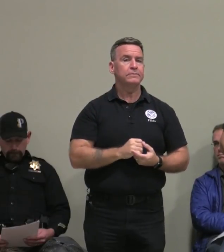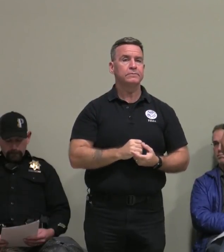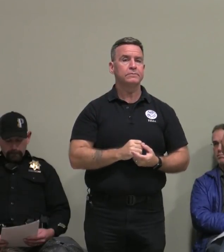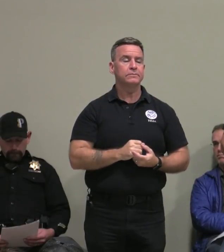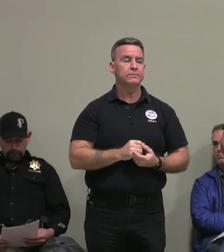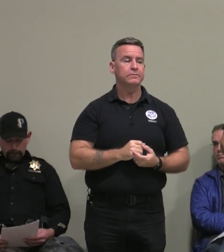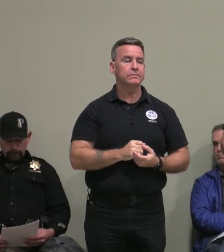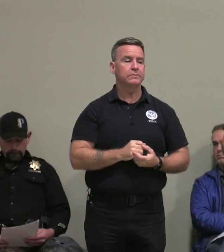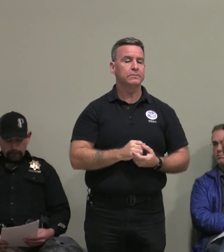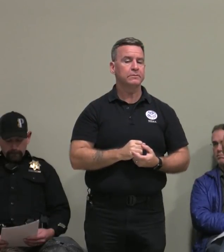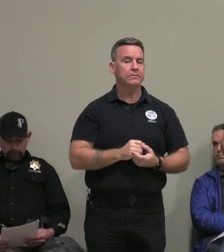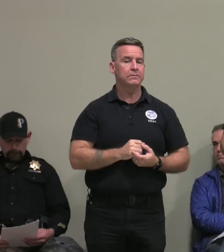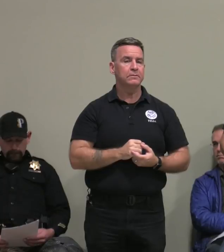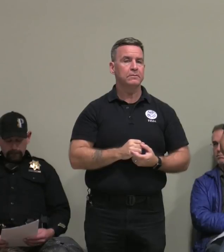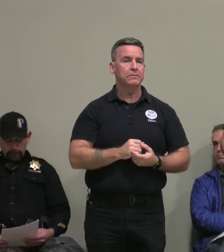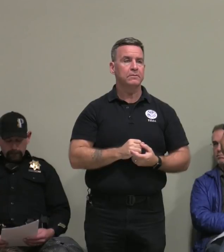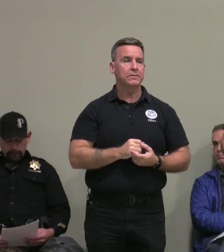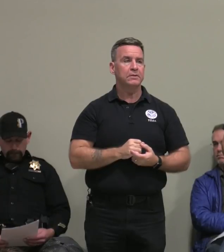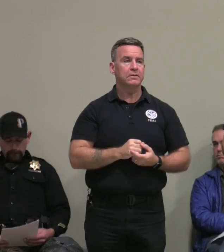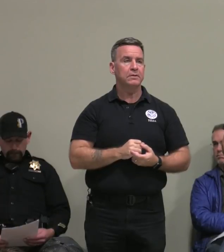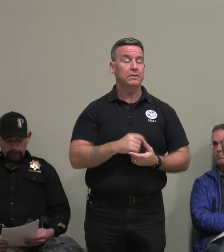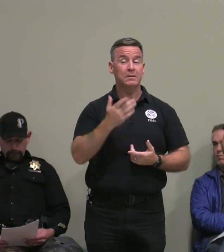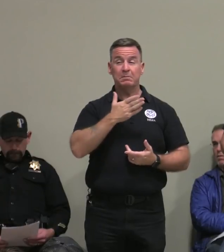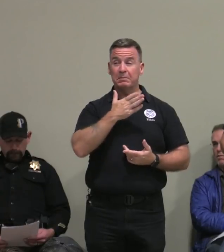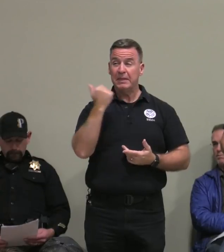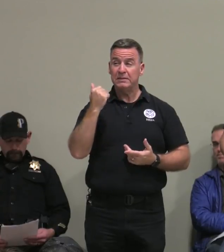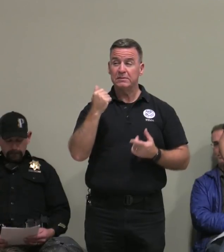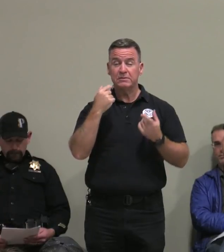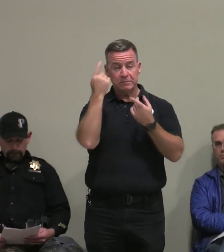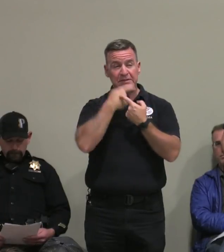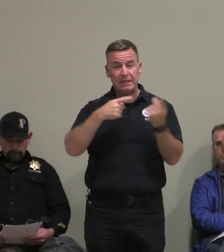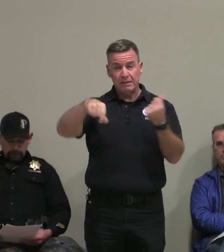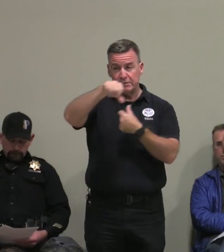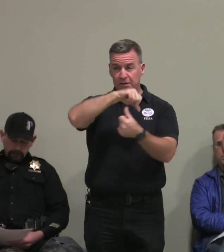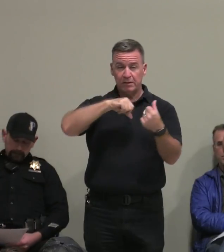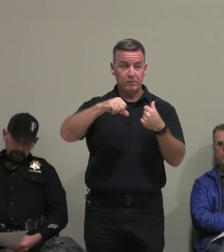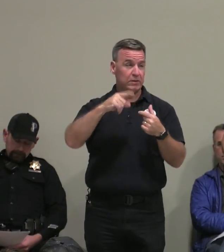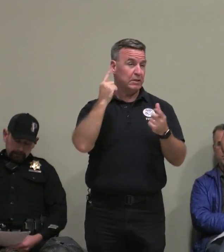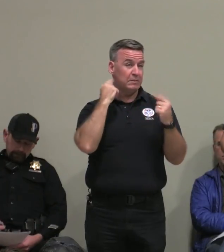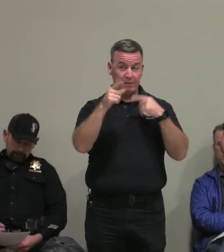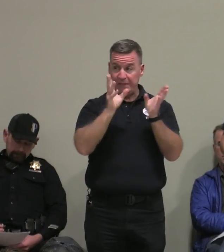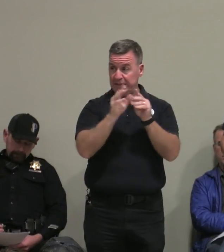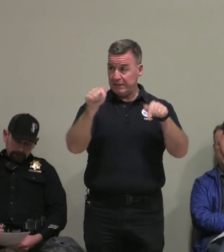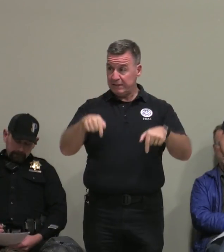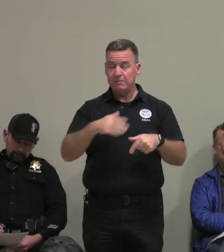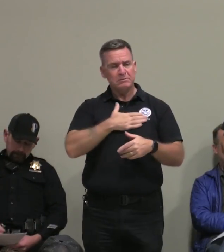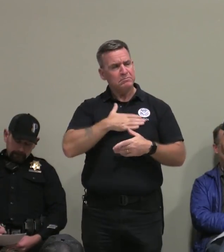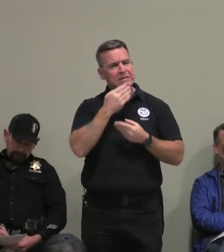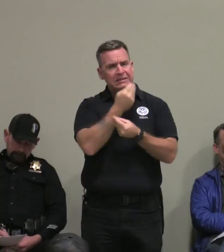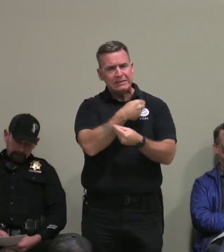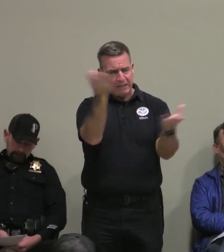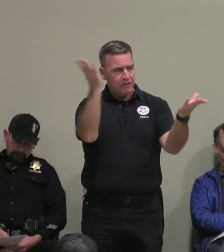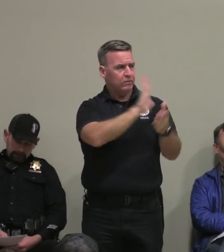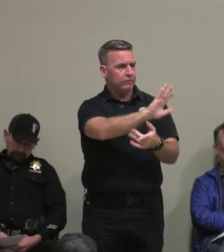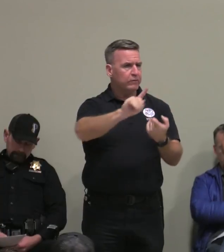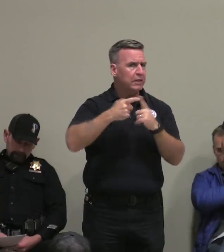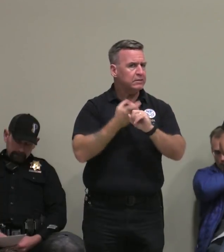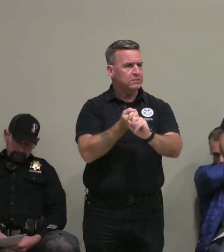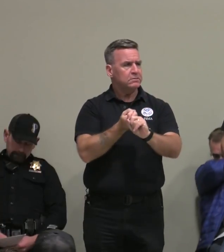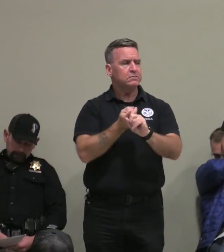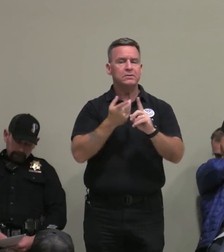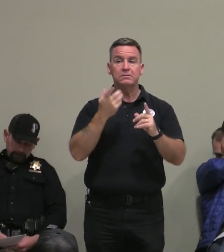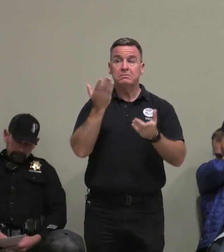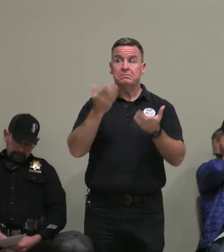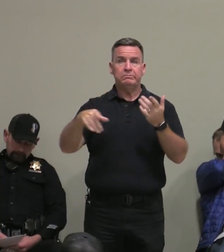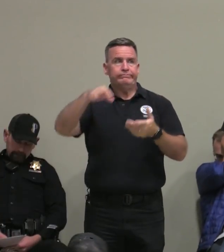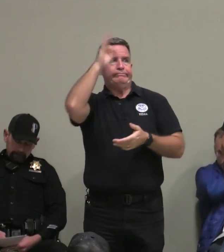What I think is going to be best is word of mouth. So when you hear about meetings like this, tell all your friends, because